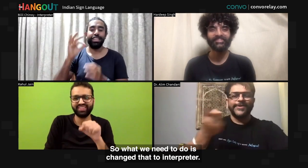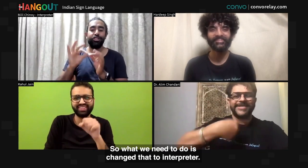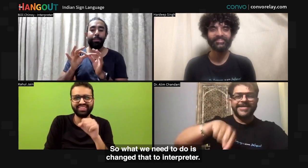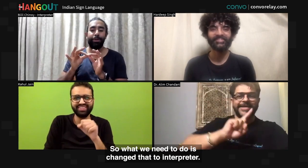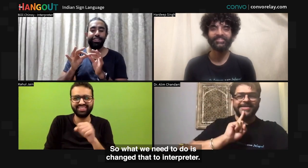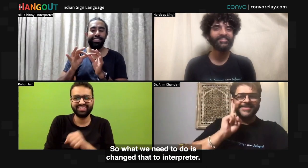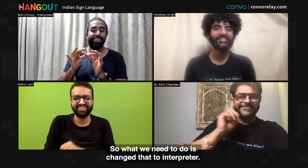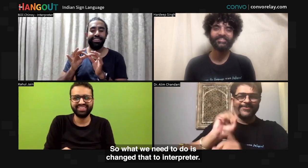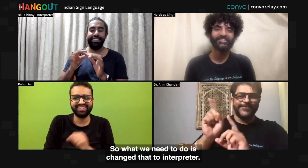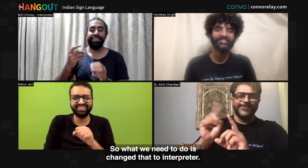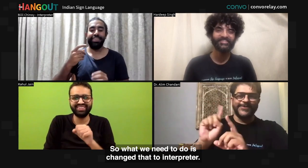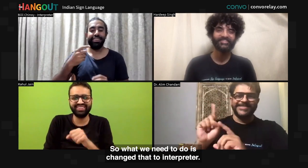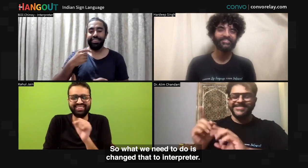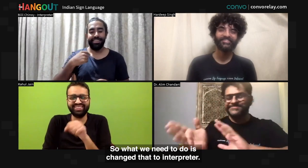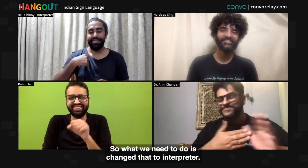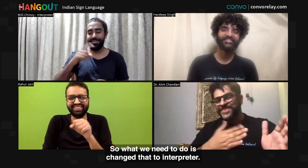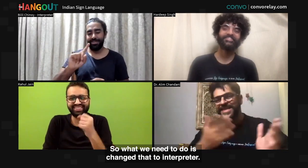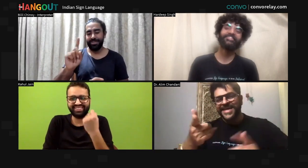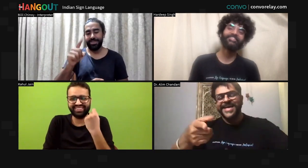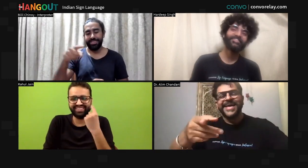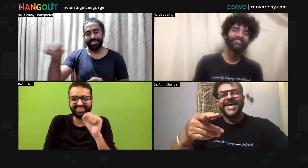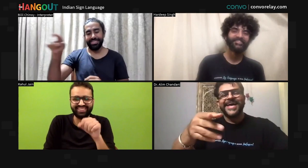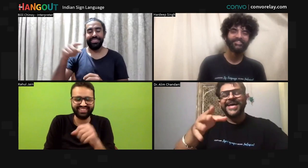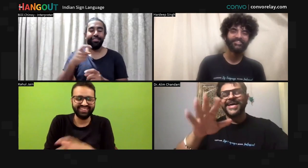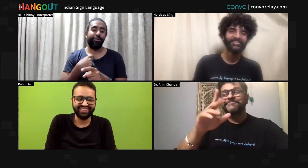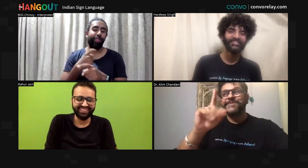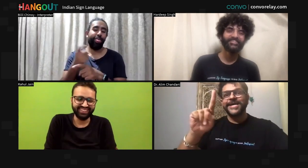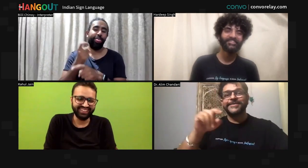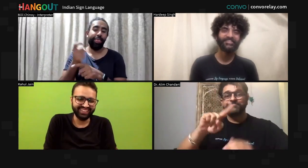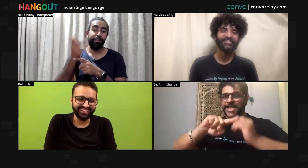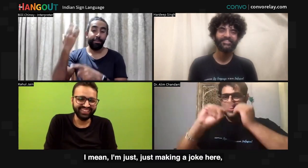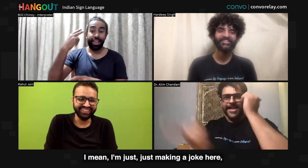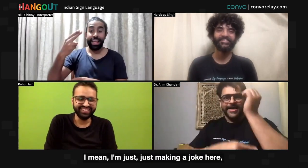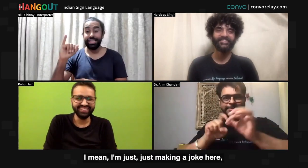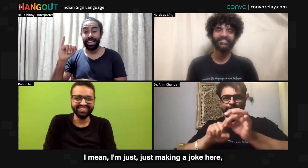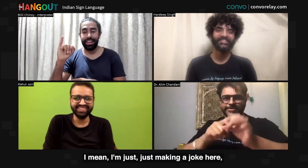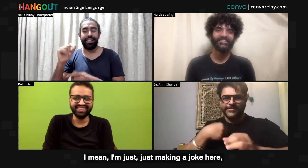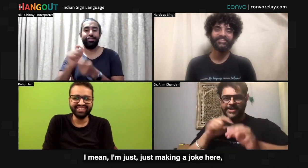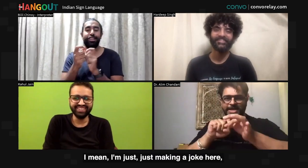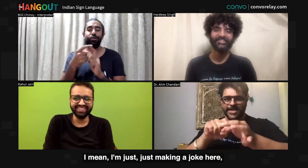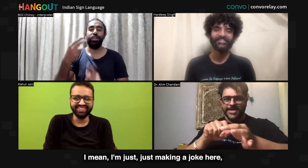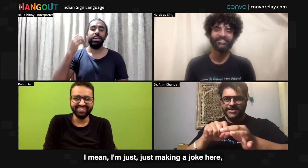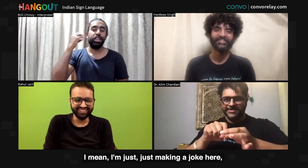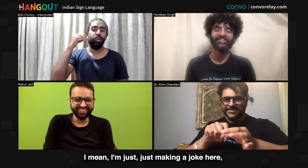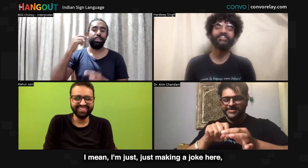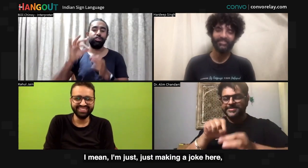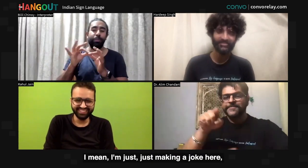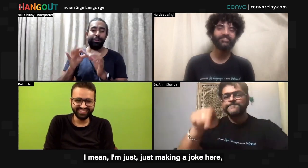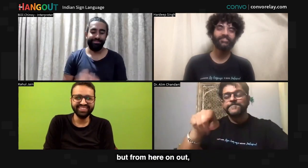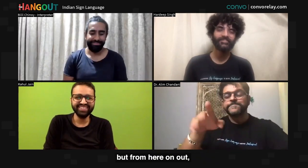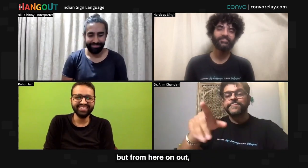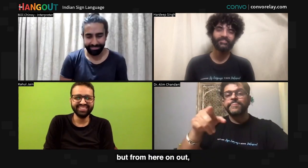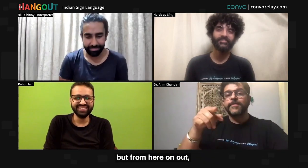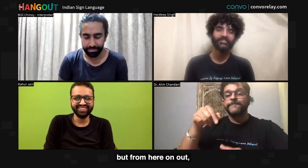to, uh, interpreter. I mean, I, I, I'm just, just making a joke here, but, um,